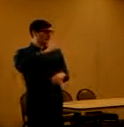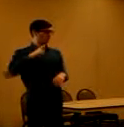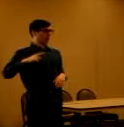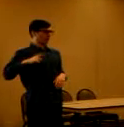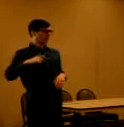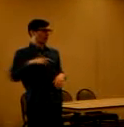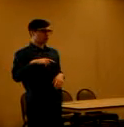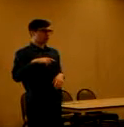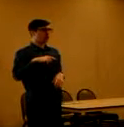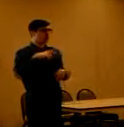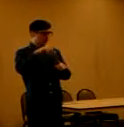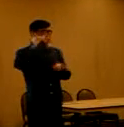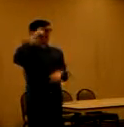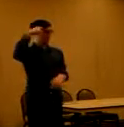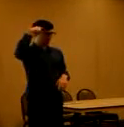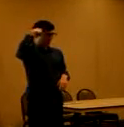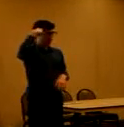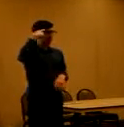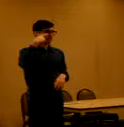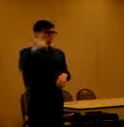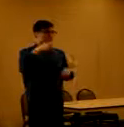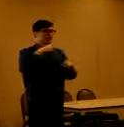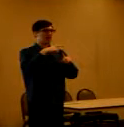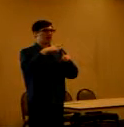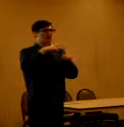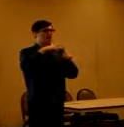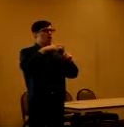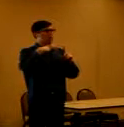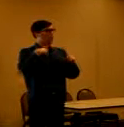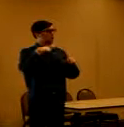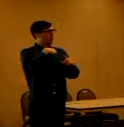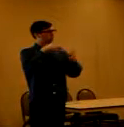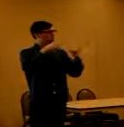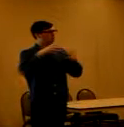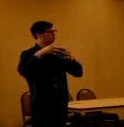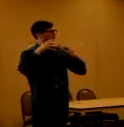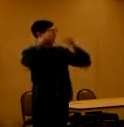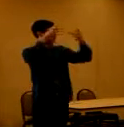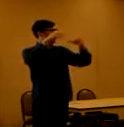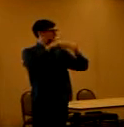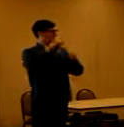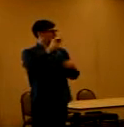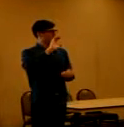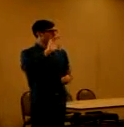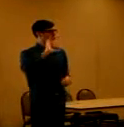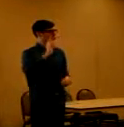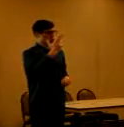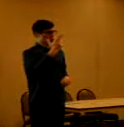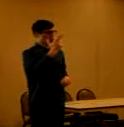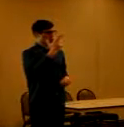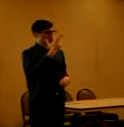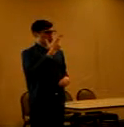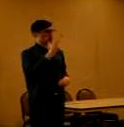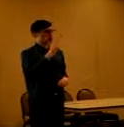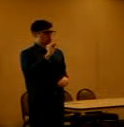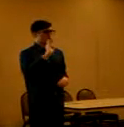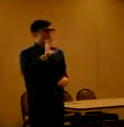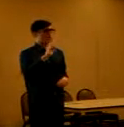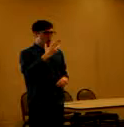Florida licensure through the legislation in Tallahassee. We're going up in March.